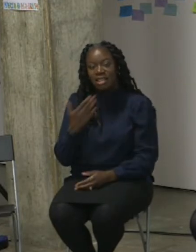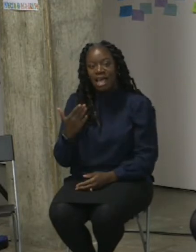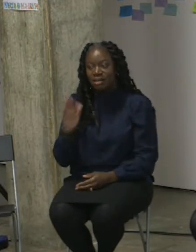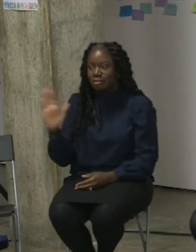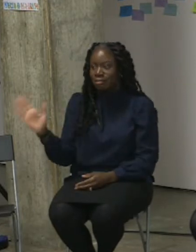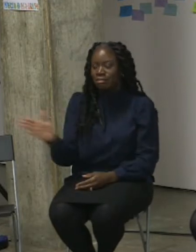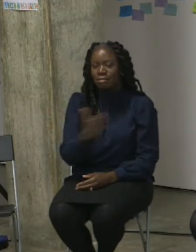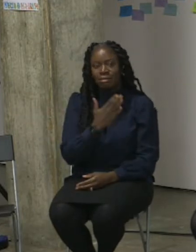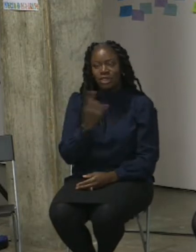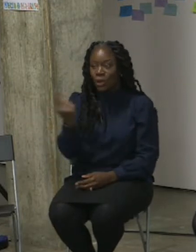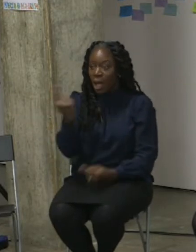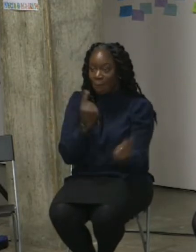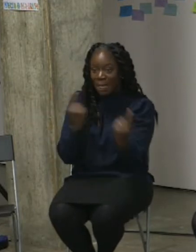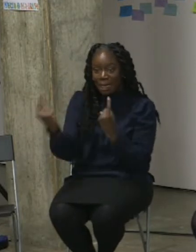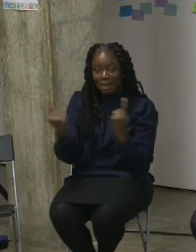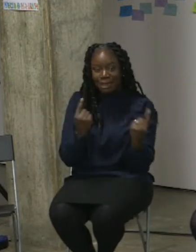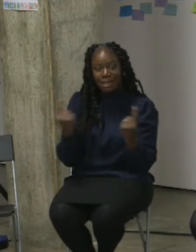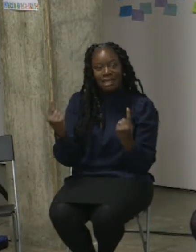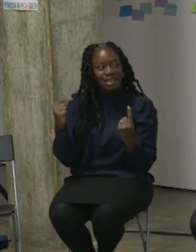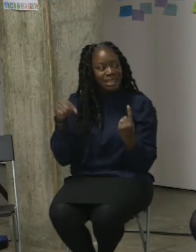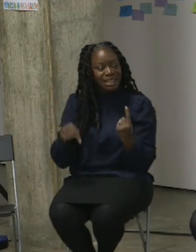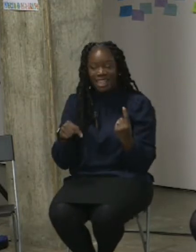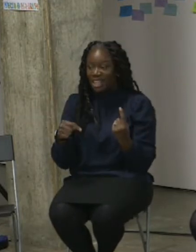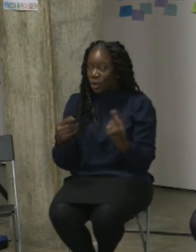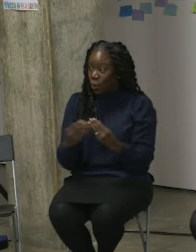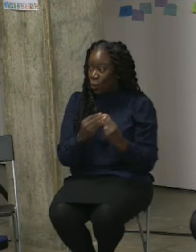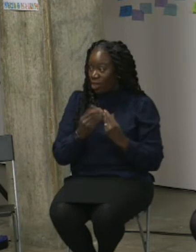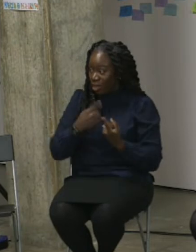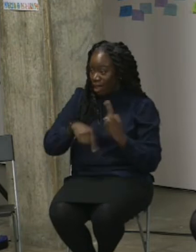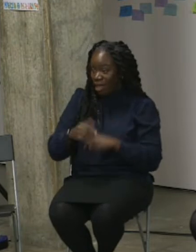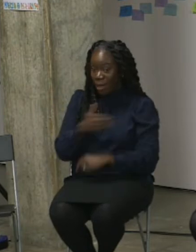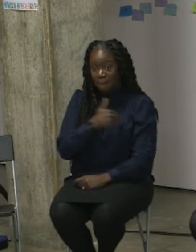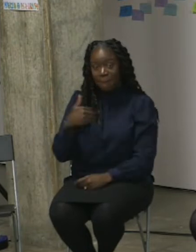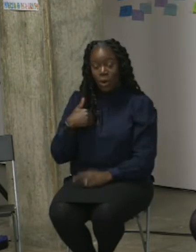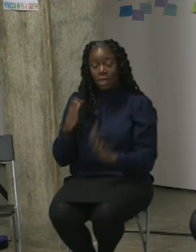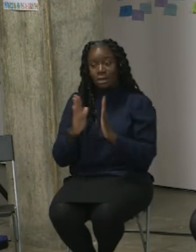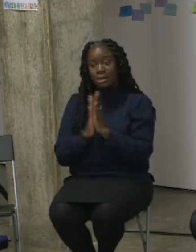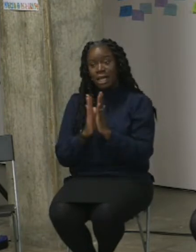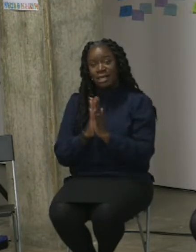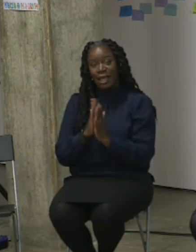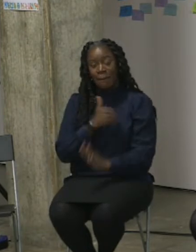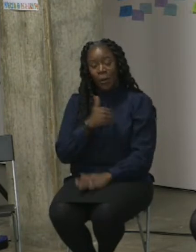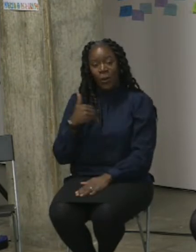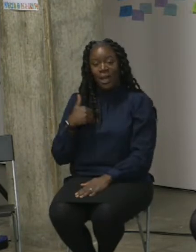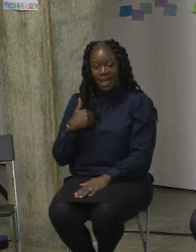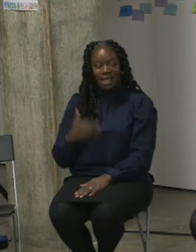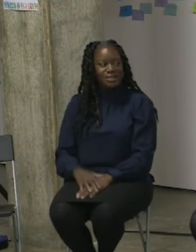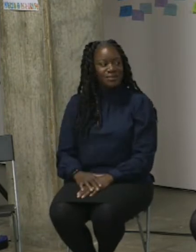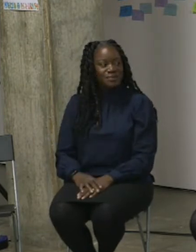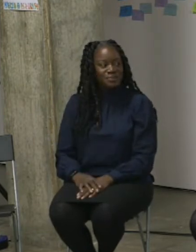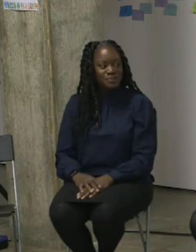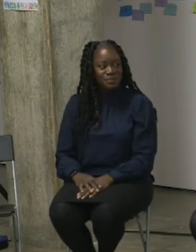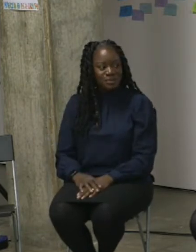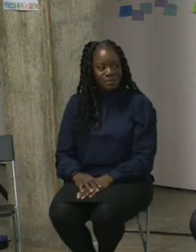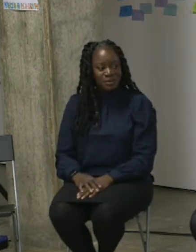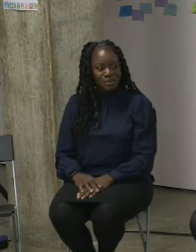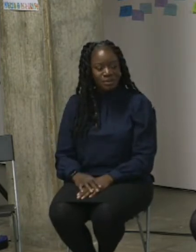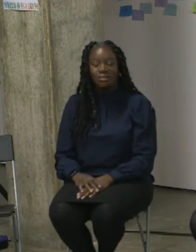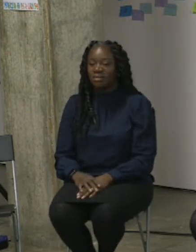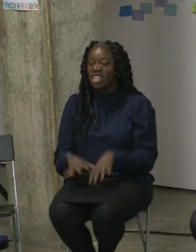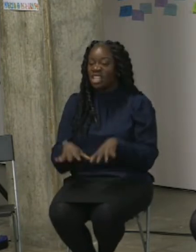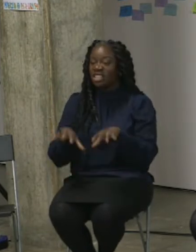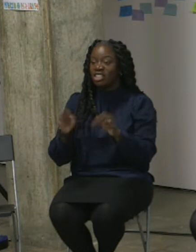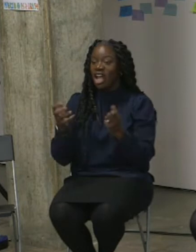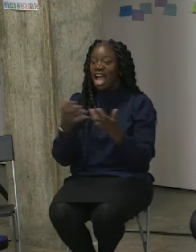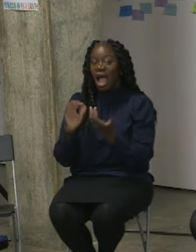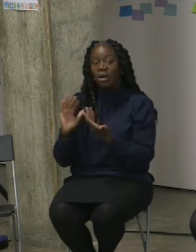for making it here to be with us this morning on a Sunday morning. I'm gonna just